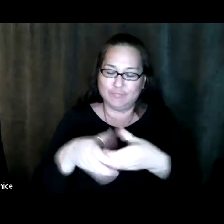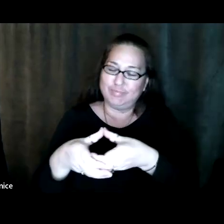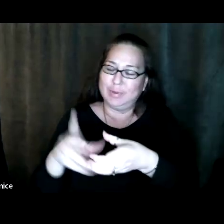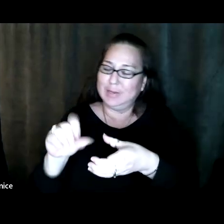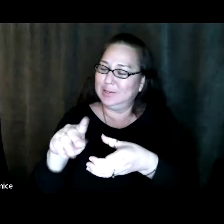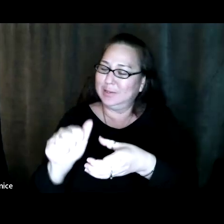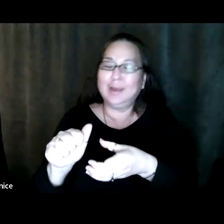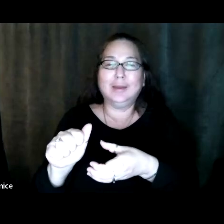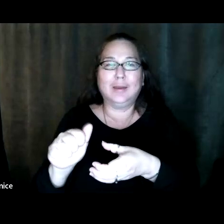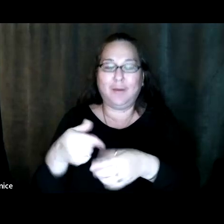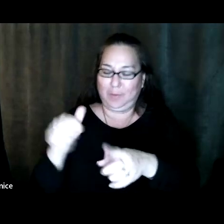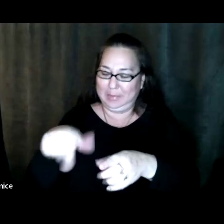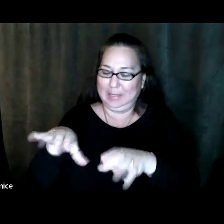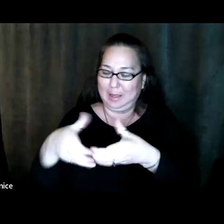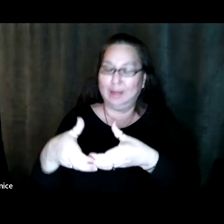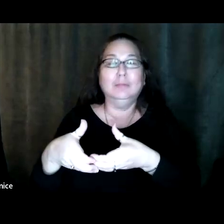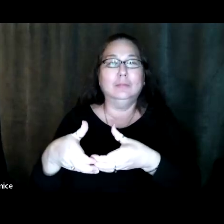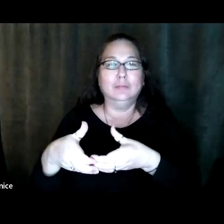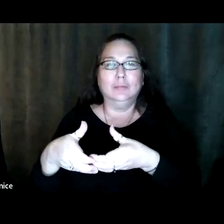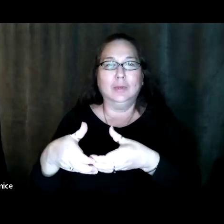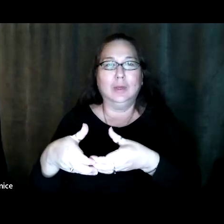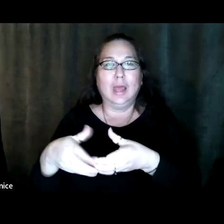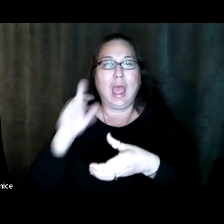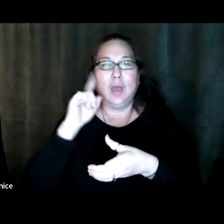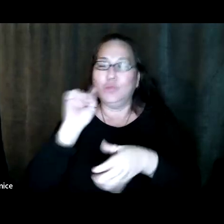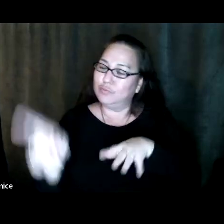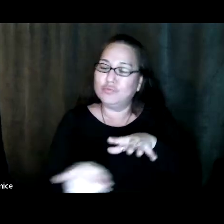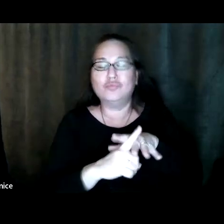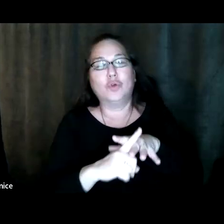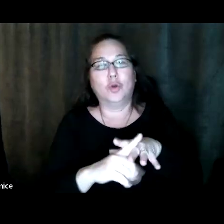this class. But we will come back in the spring